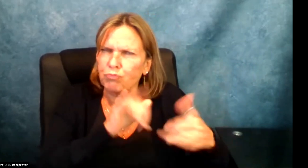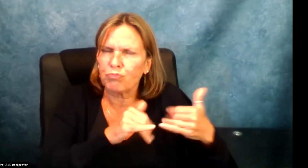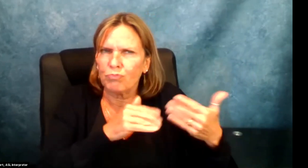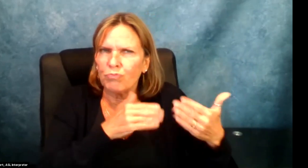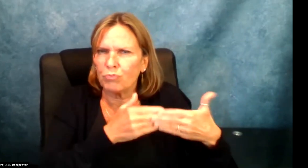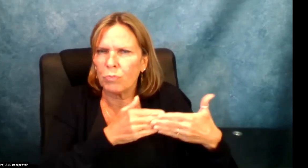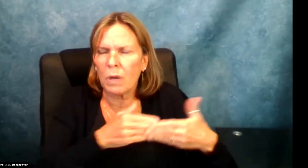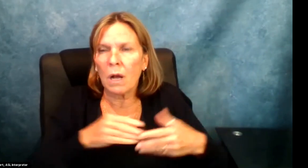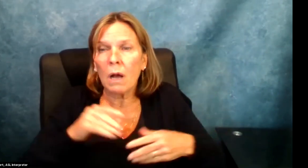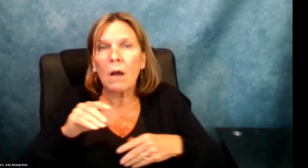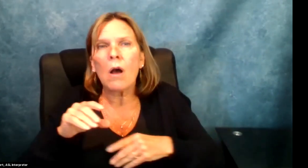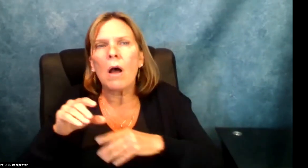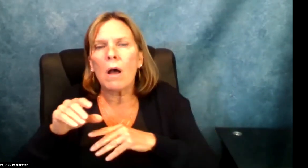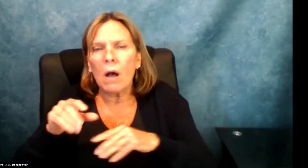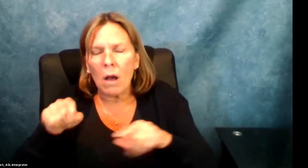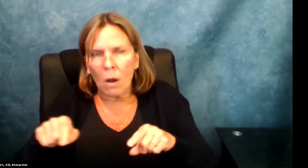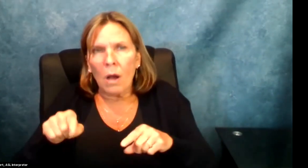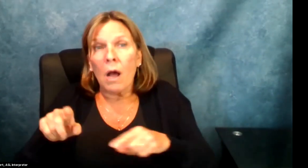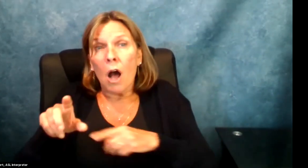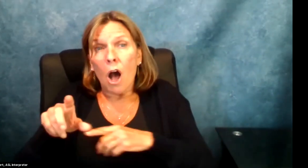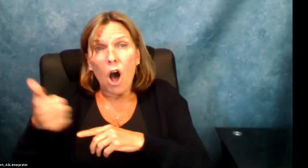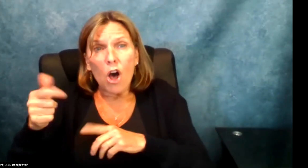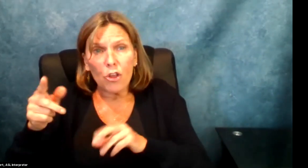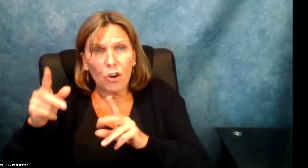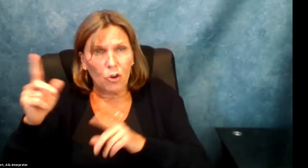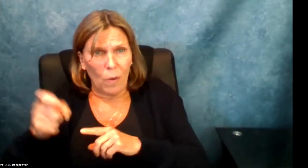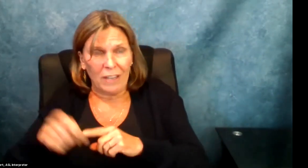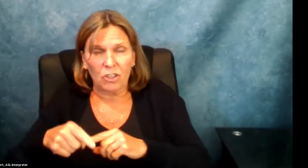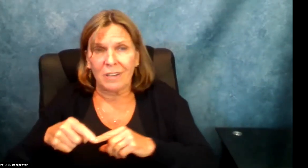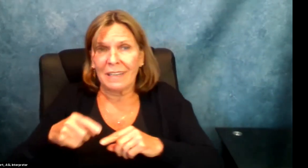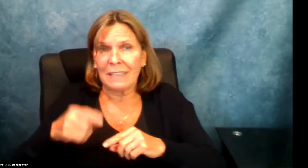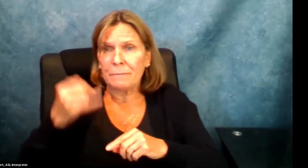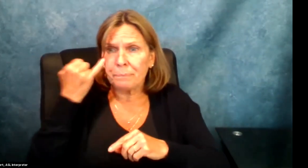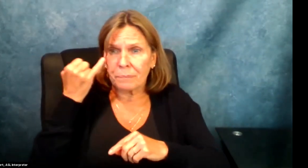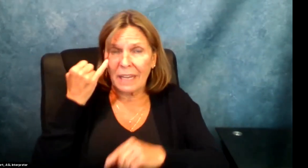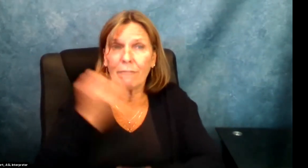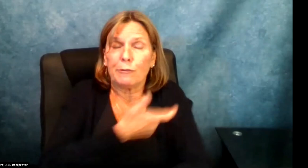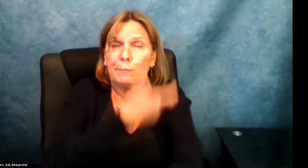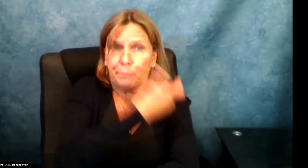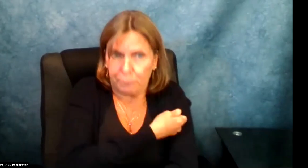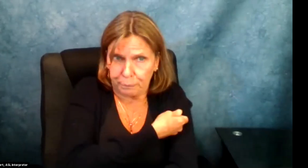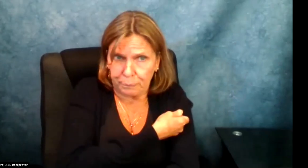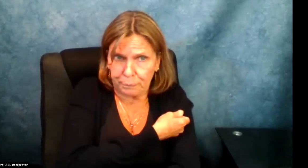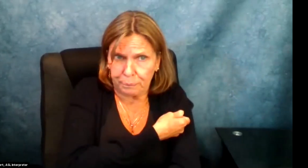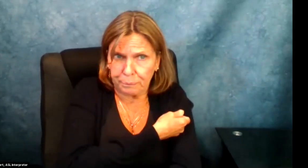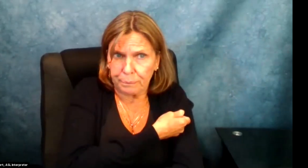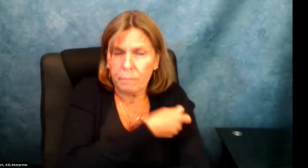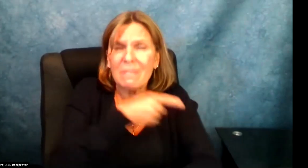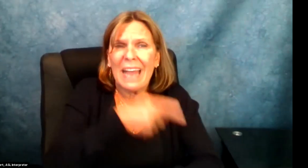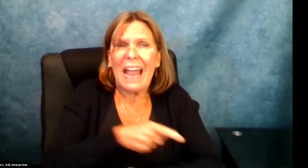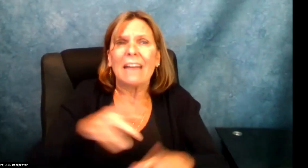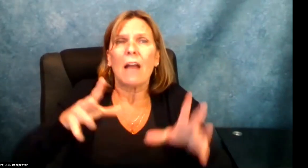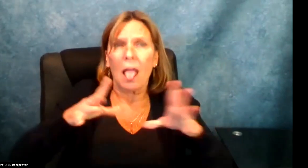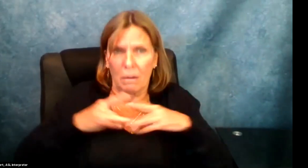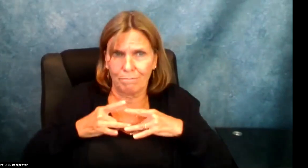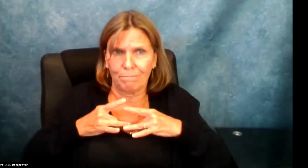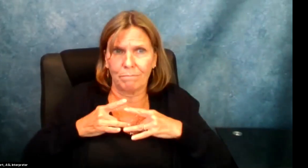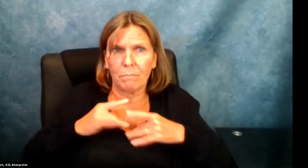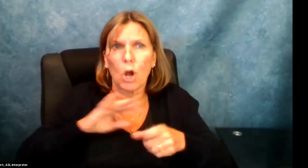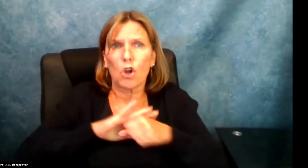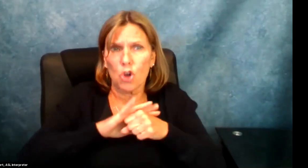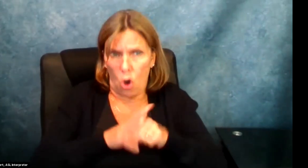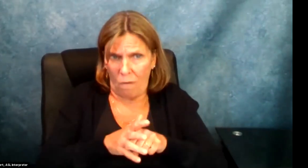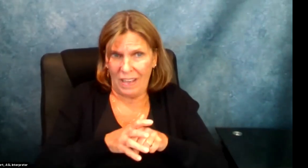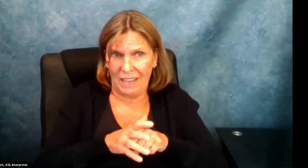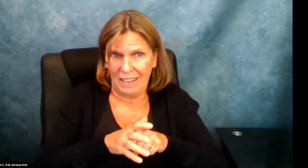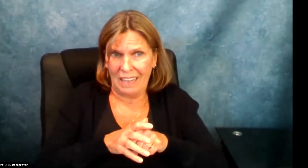person asked, if a child were to get COVID after being vaccinated, are they able to pass it to others, or does the vaccine protect